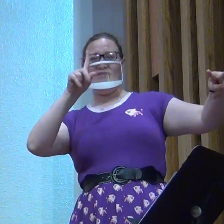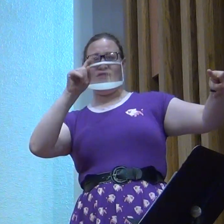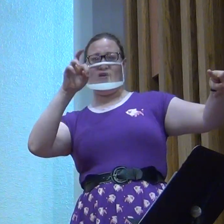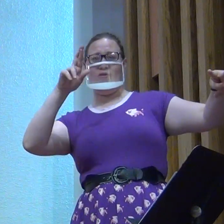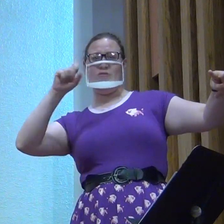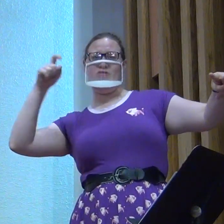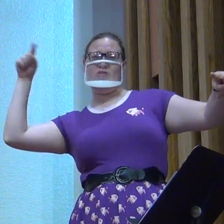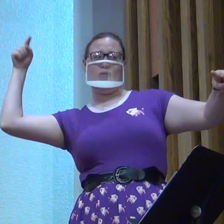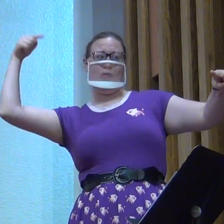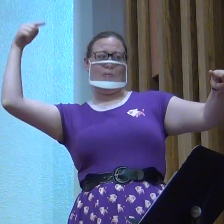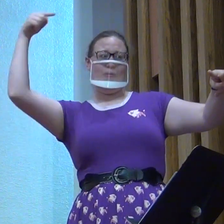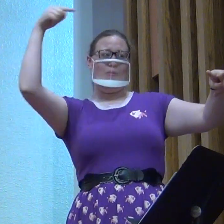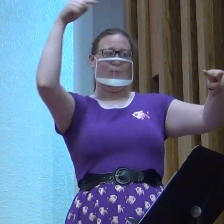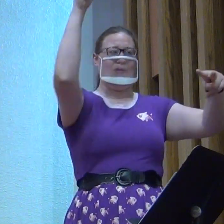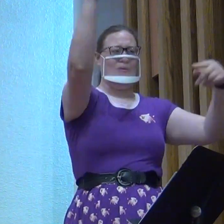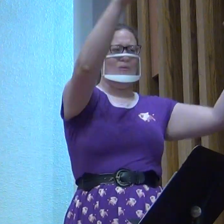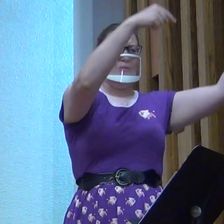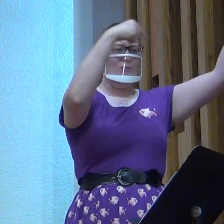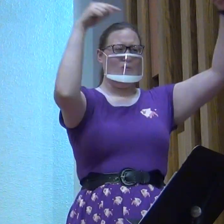will gather."